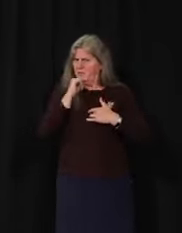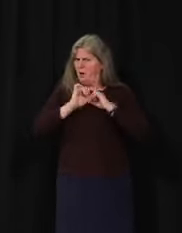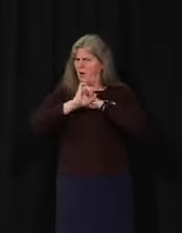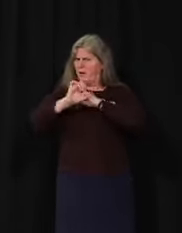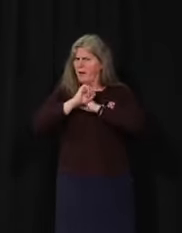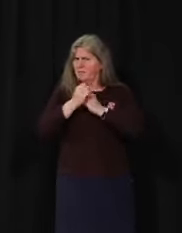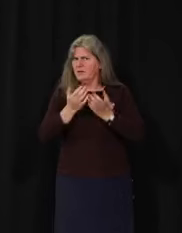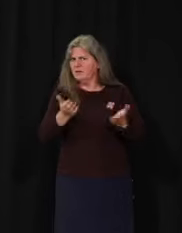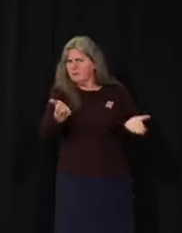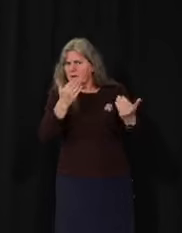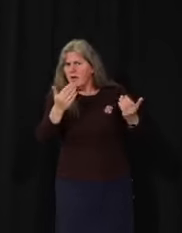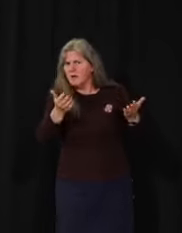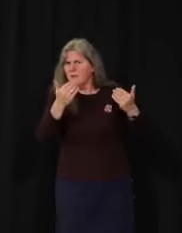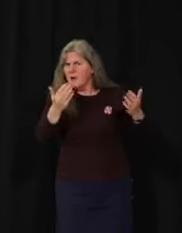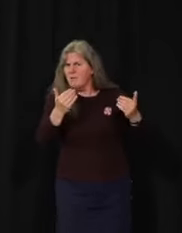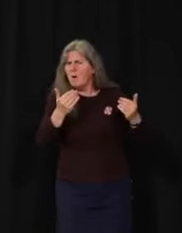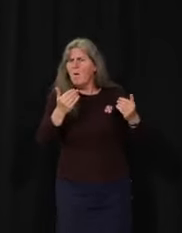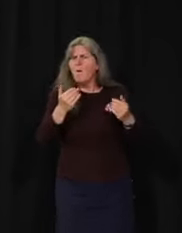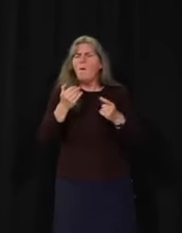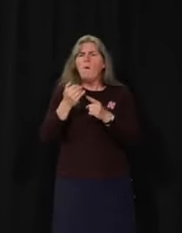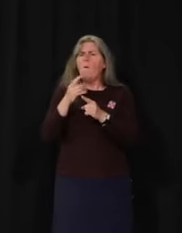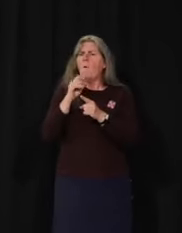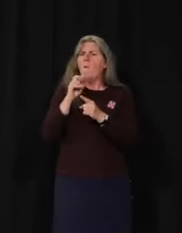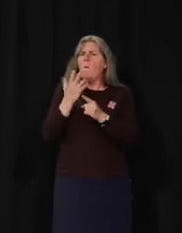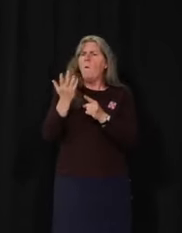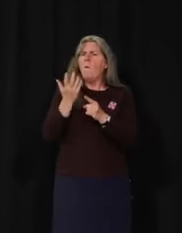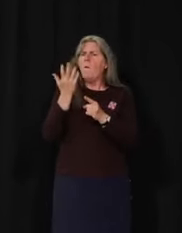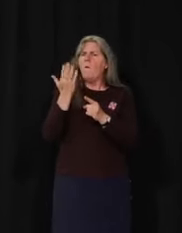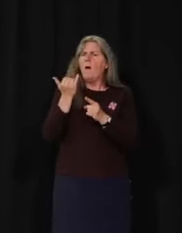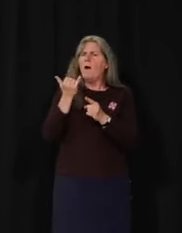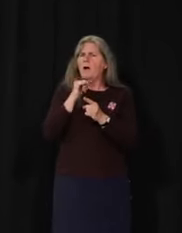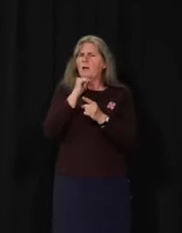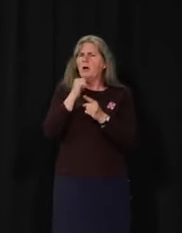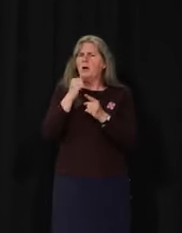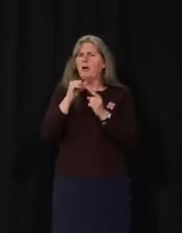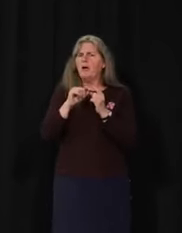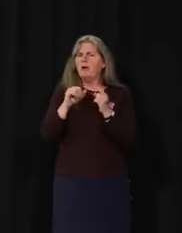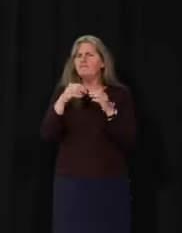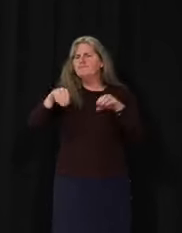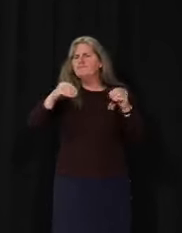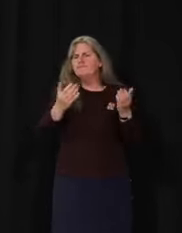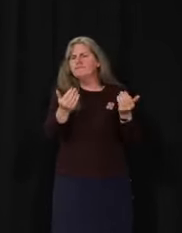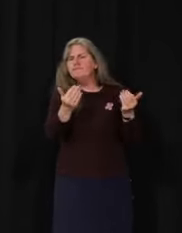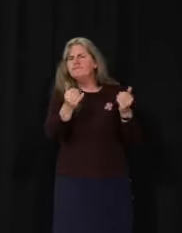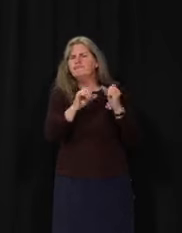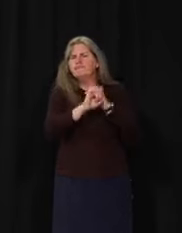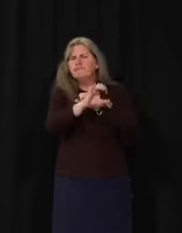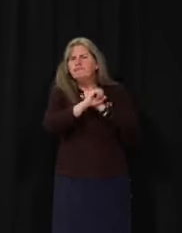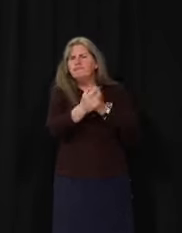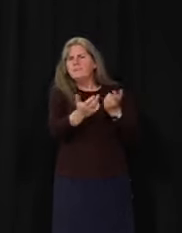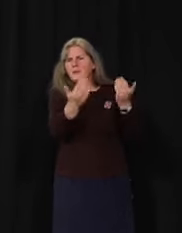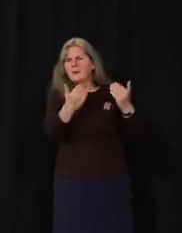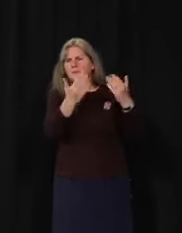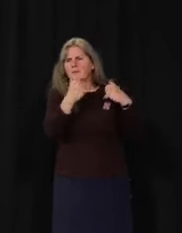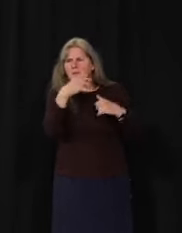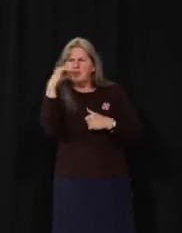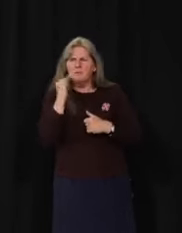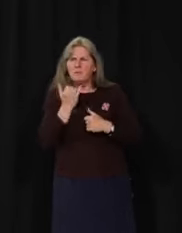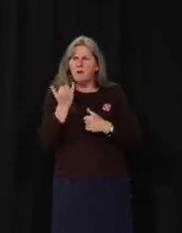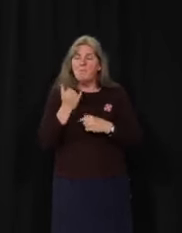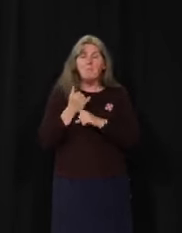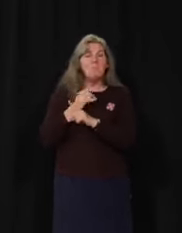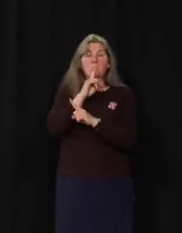was shared with the government that perhaps led to not making more publicity than we have to?